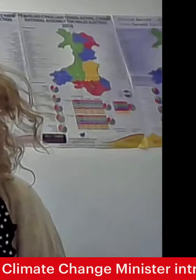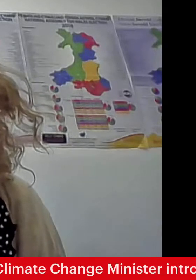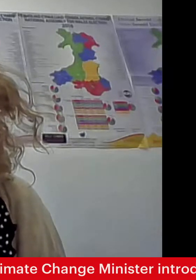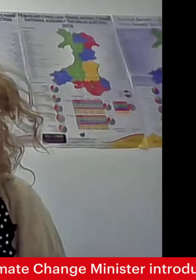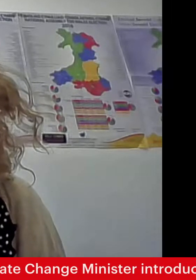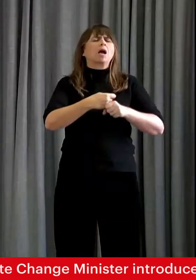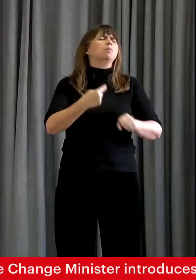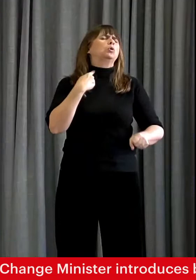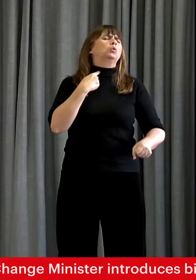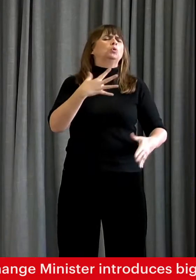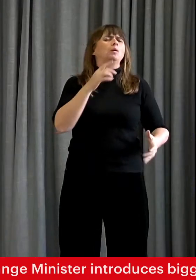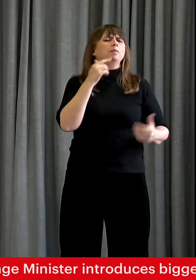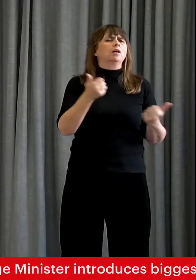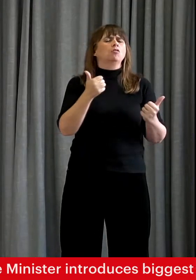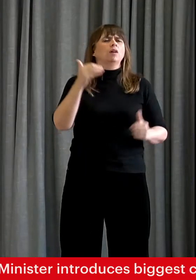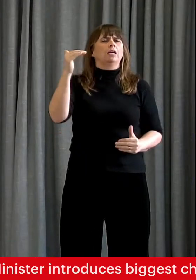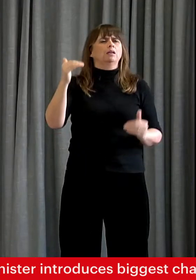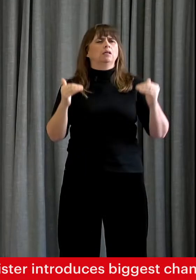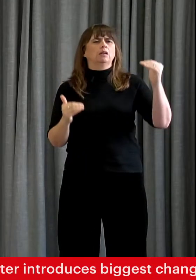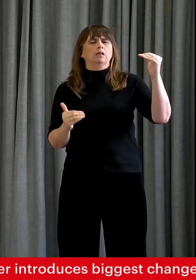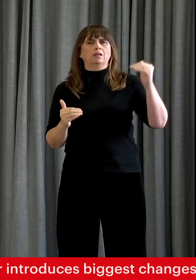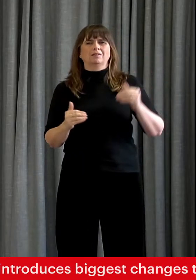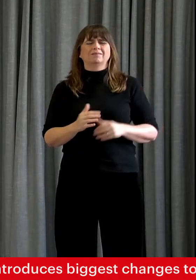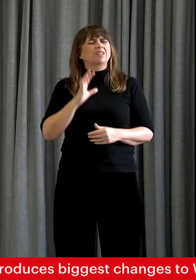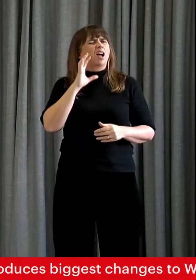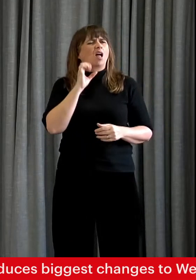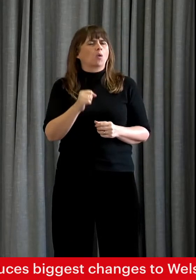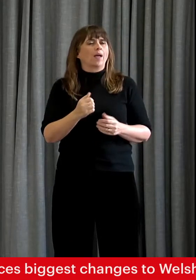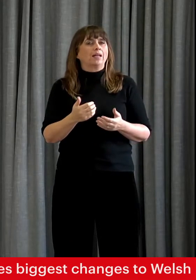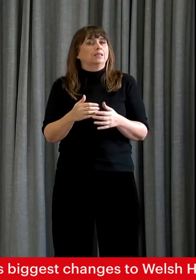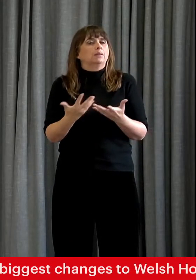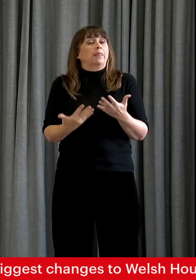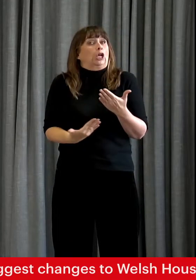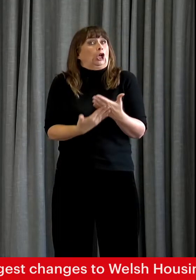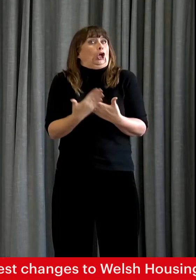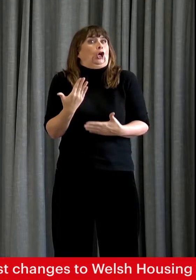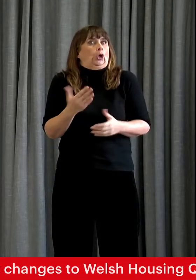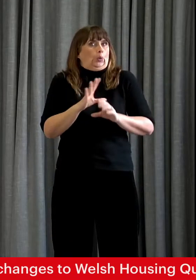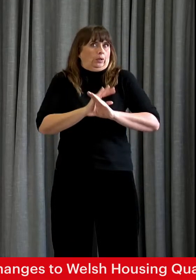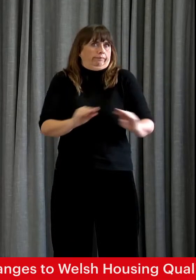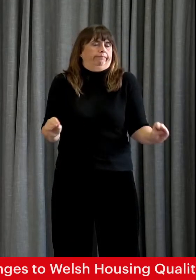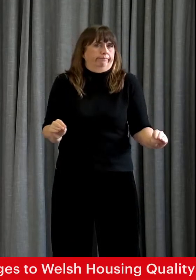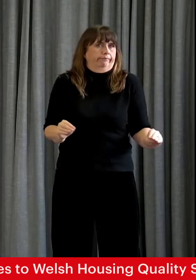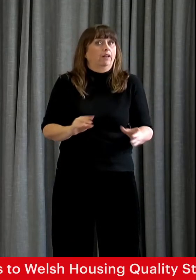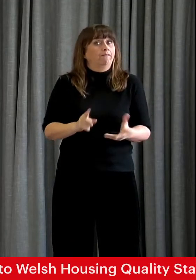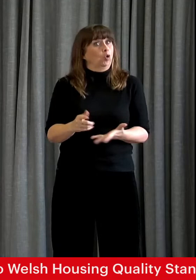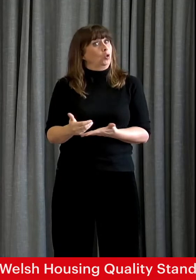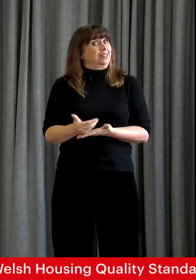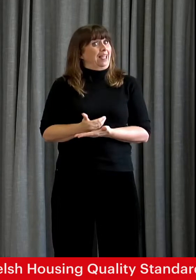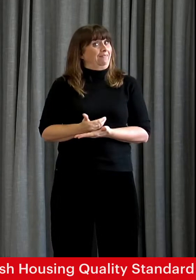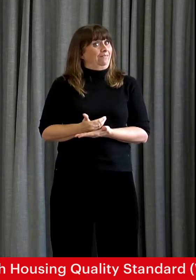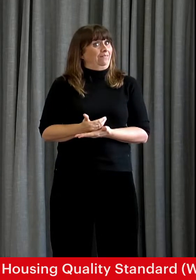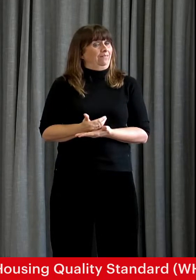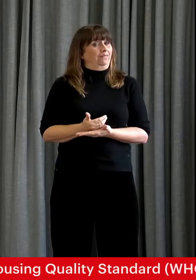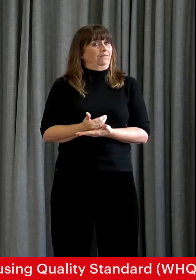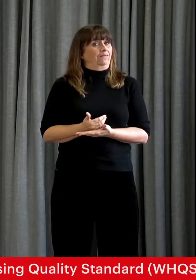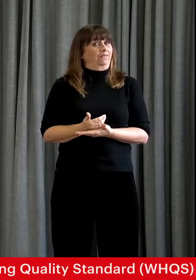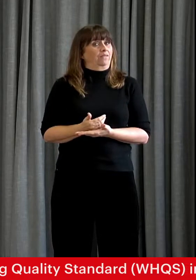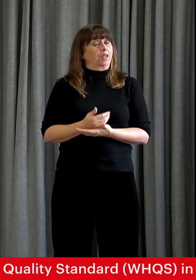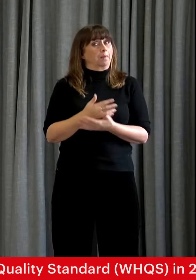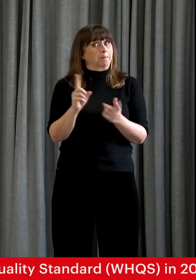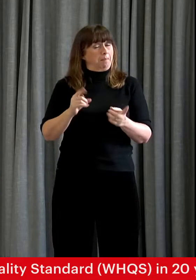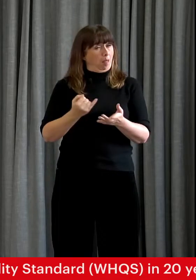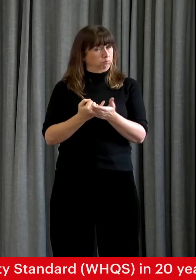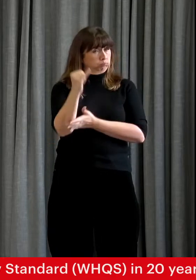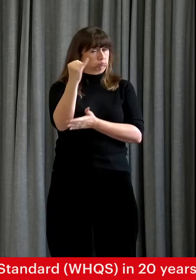Well, so there's a standard curve for introduction of safety measures, which this is still tracking. We take the opposition very